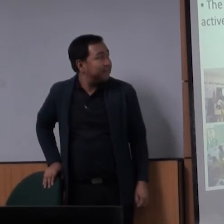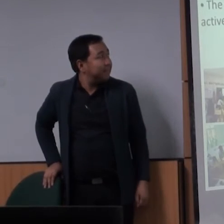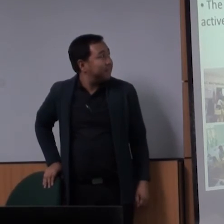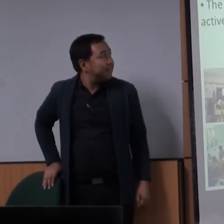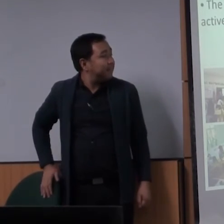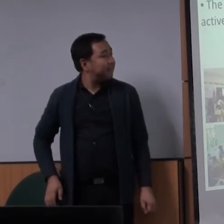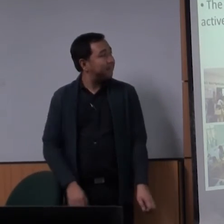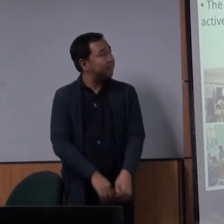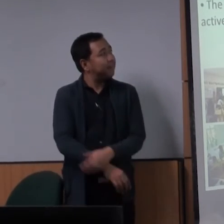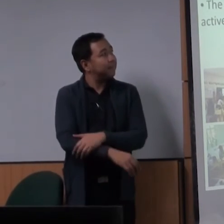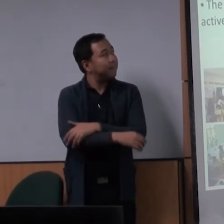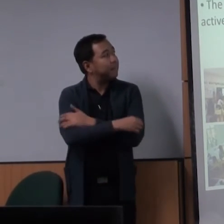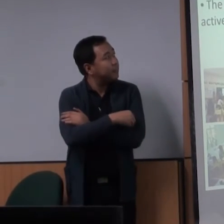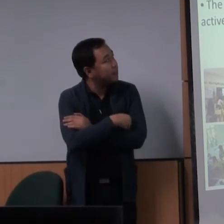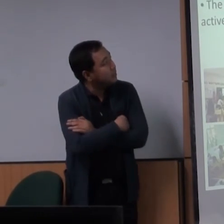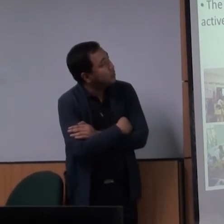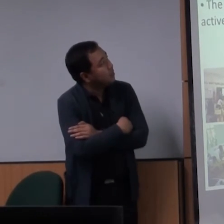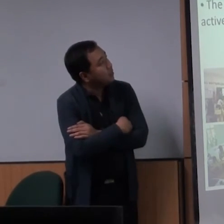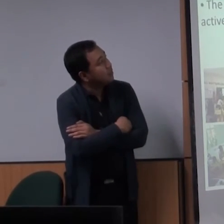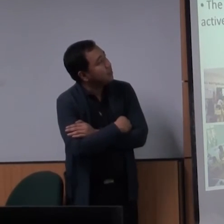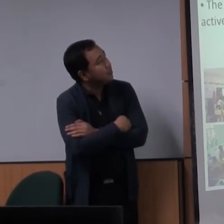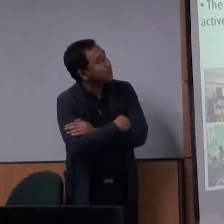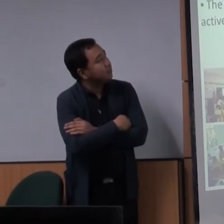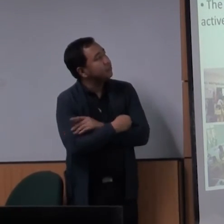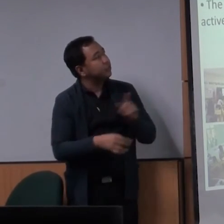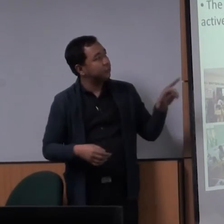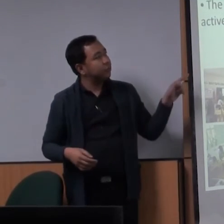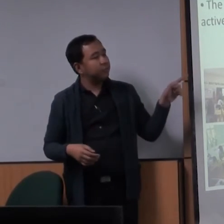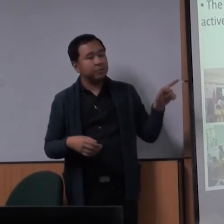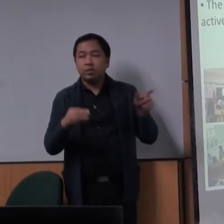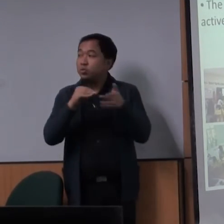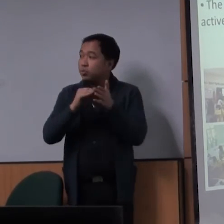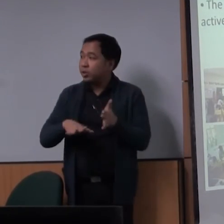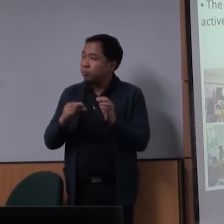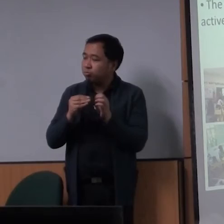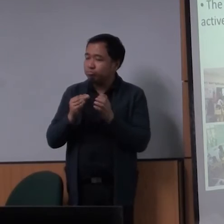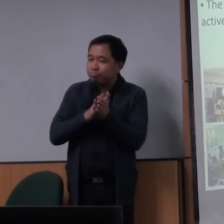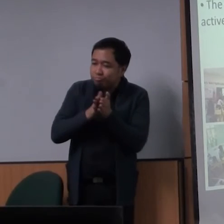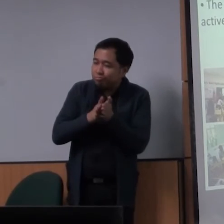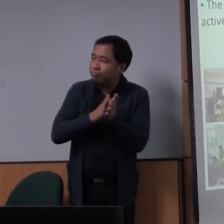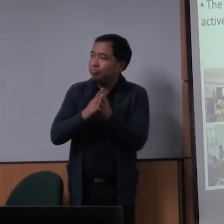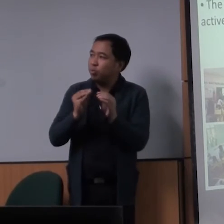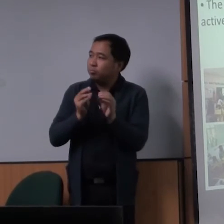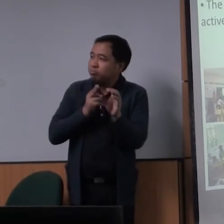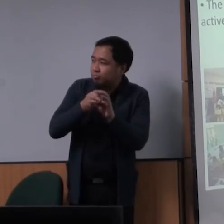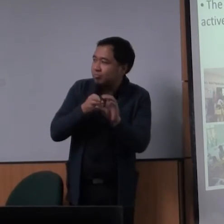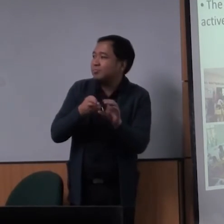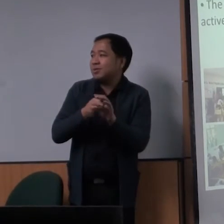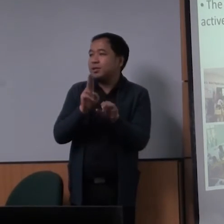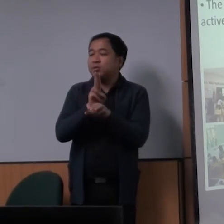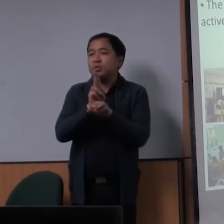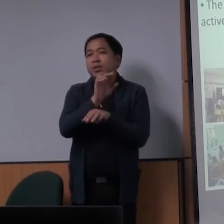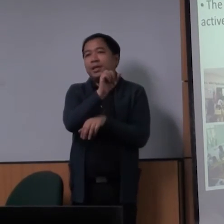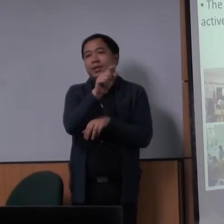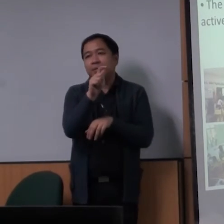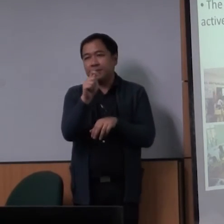So it was been observed that they become more engaged and active. Those